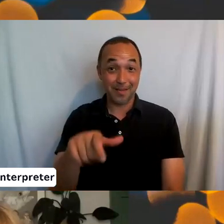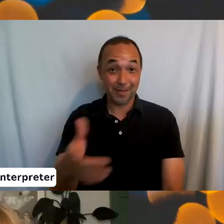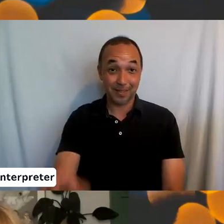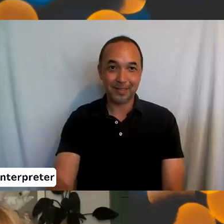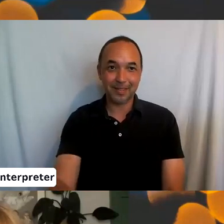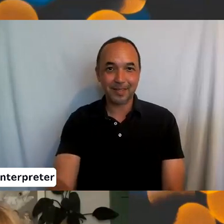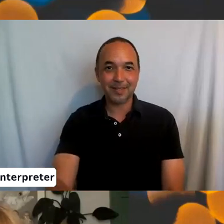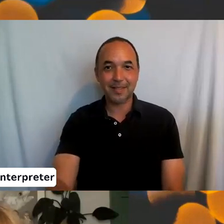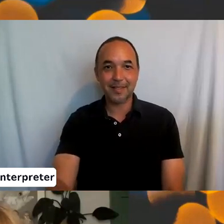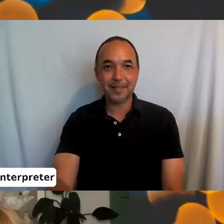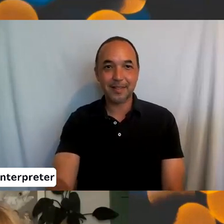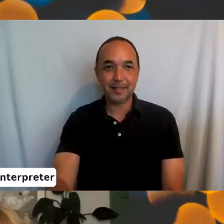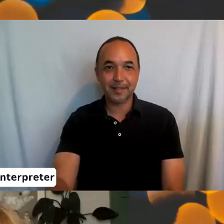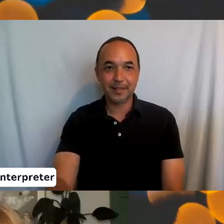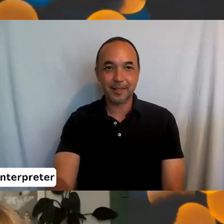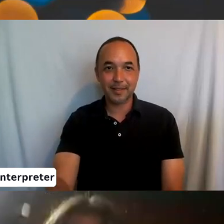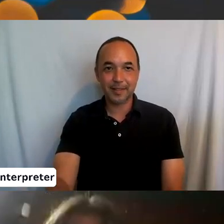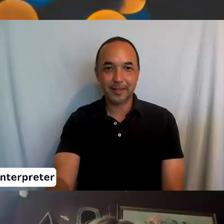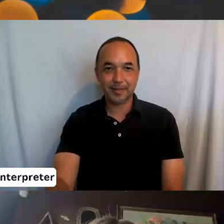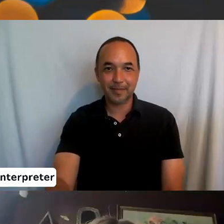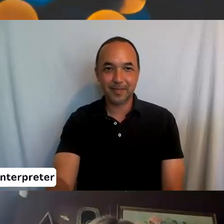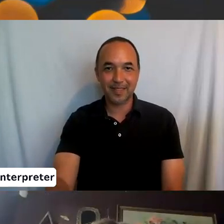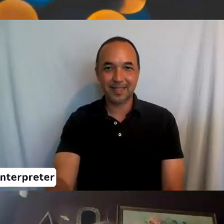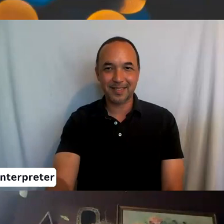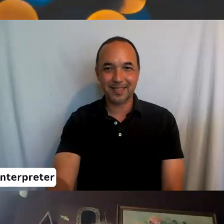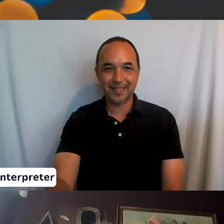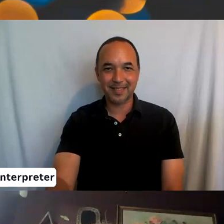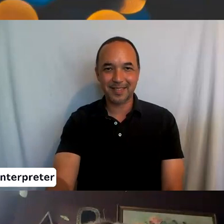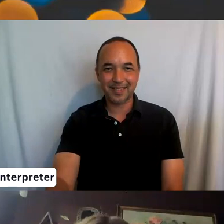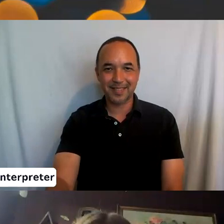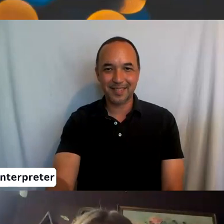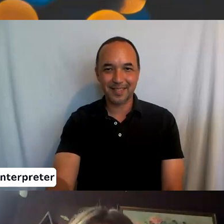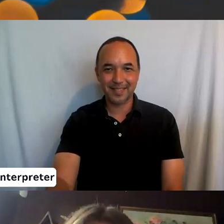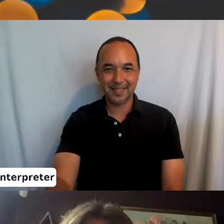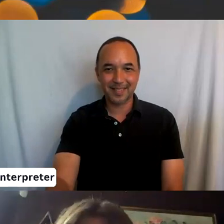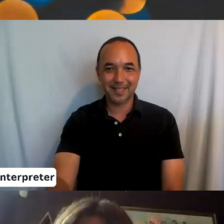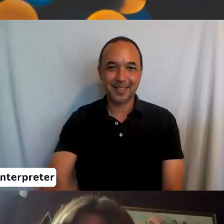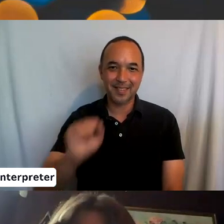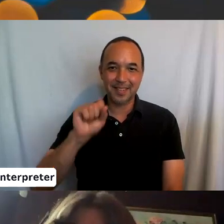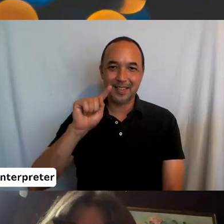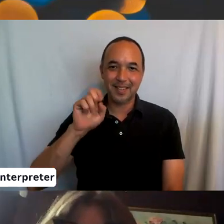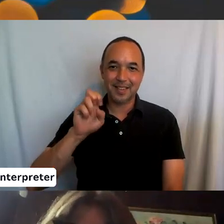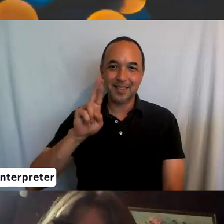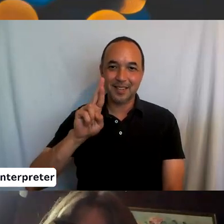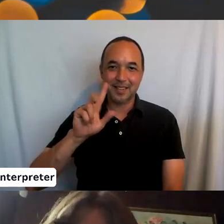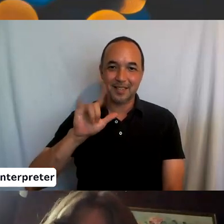Okay. Oh, someone's physically raising their hand. Let's take that one. Hi, Sterling.